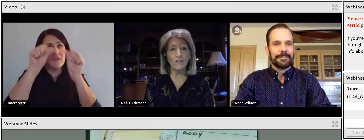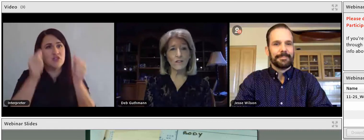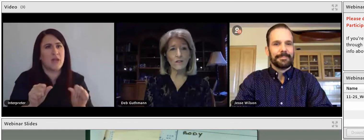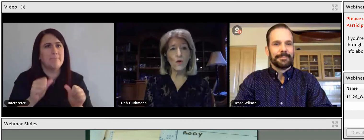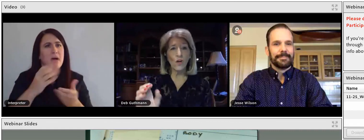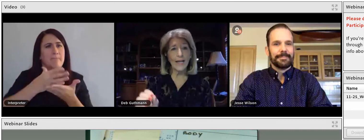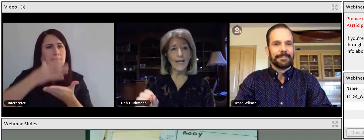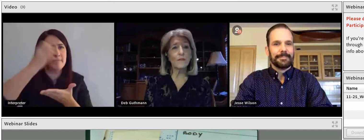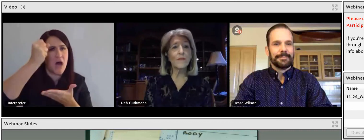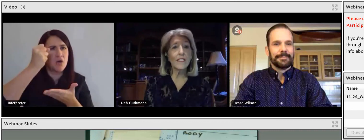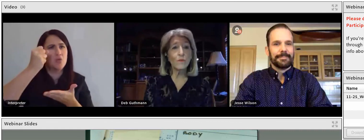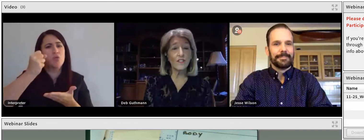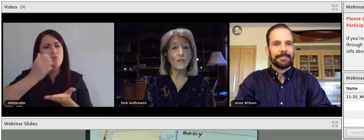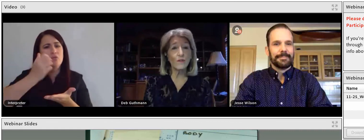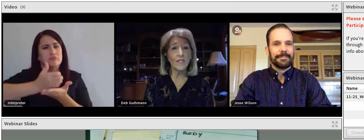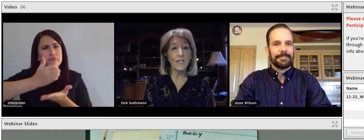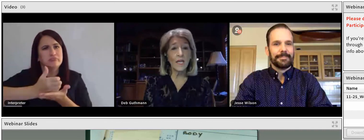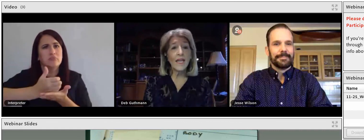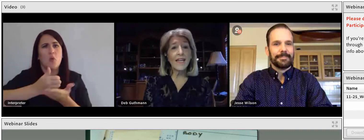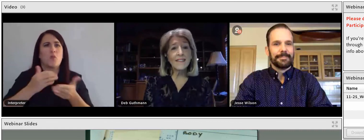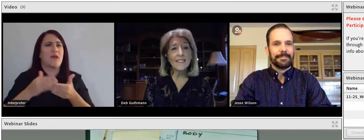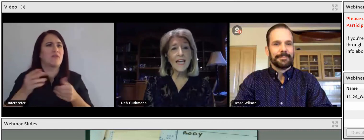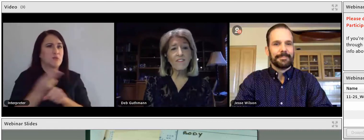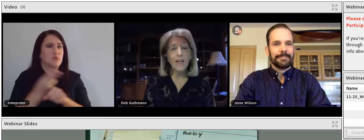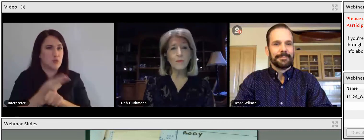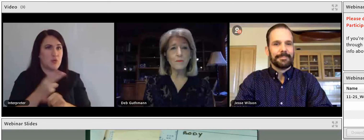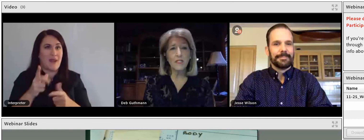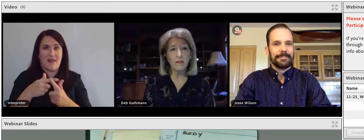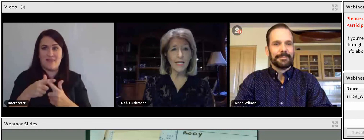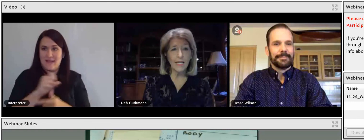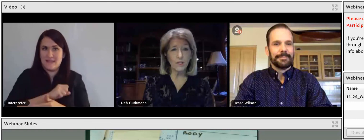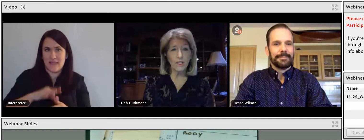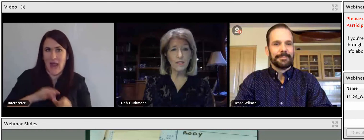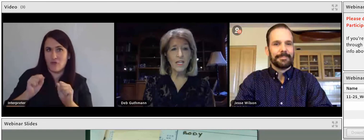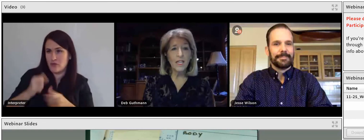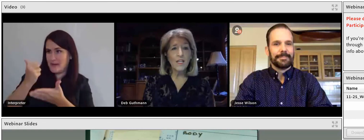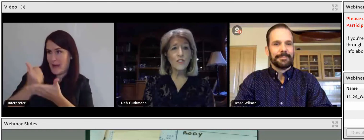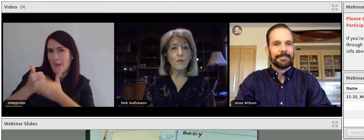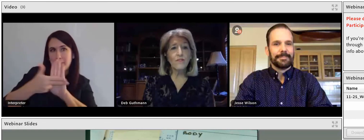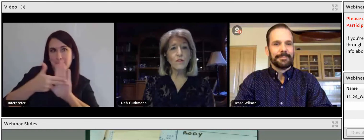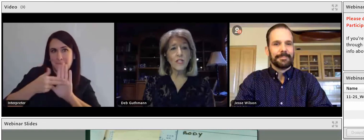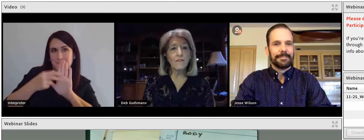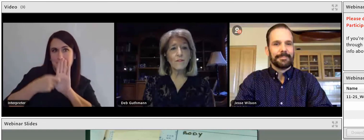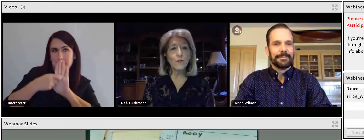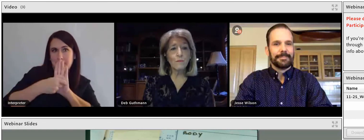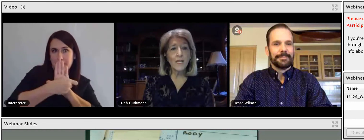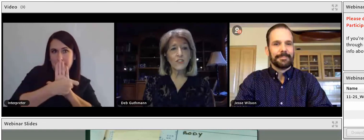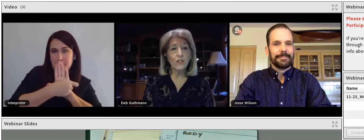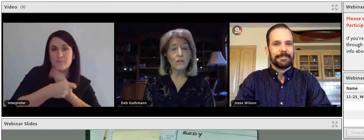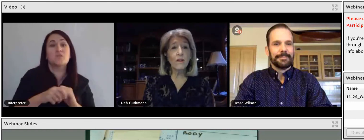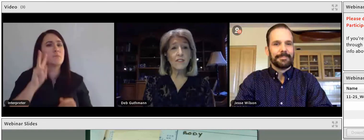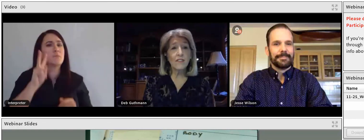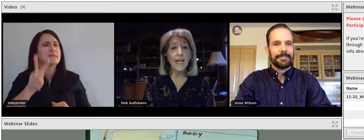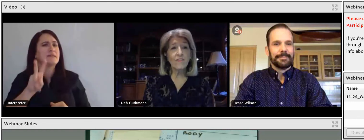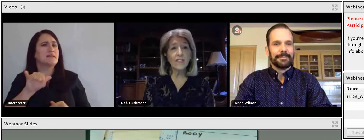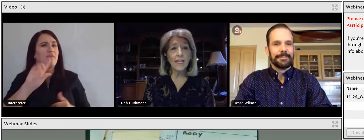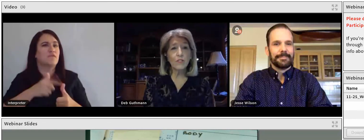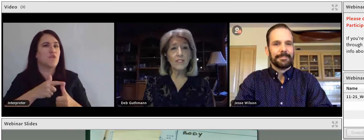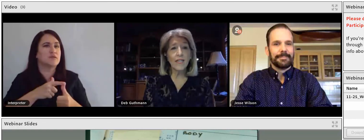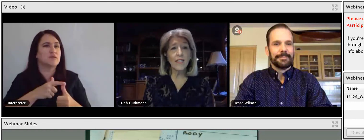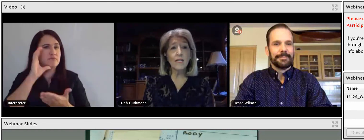or container or item that he was using, and staff helped him to label it. So if you look at the first picture,